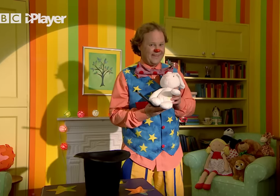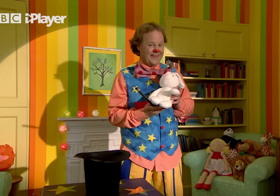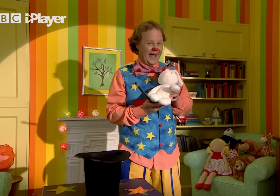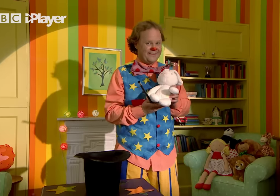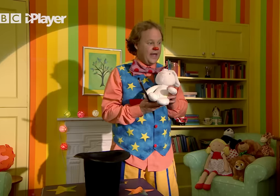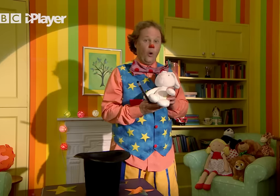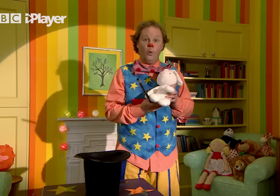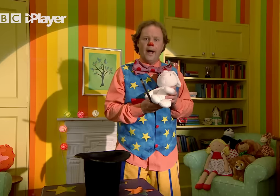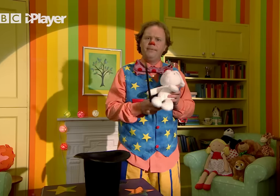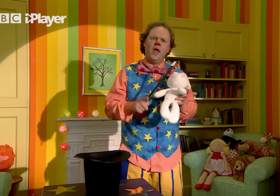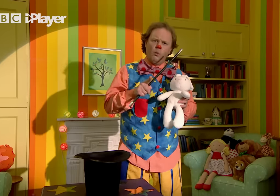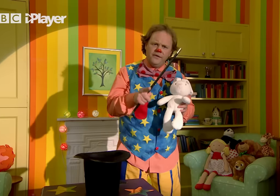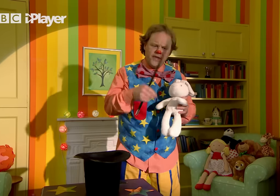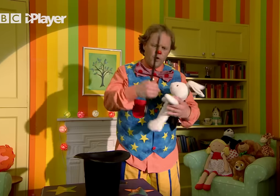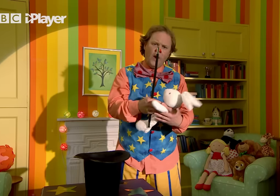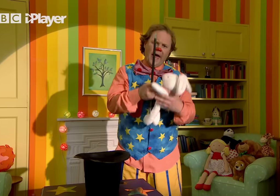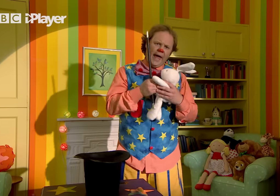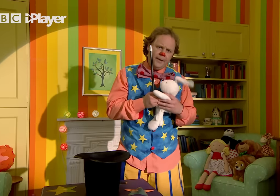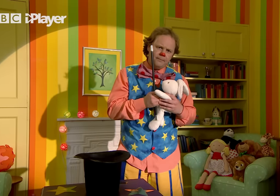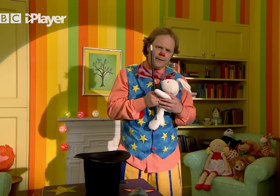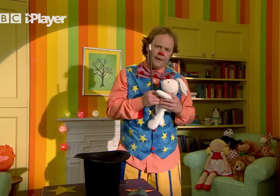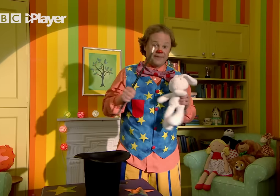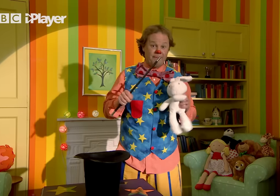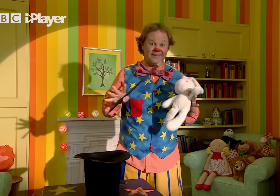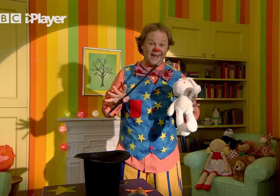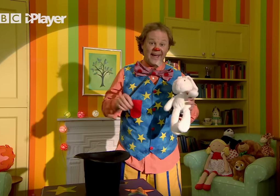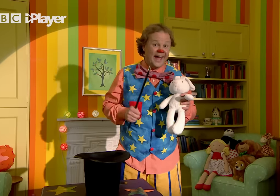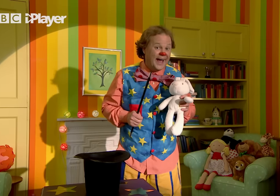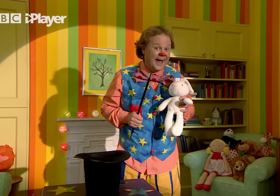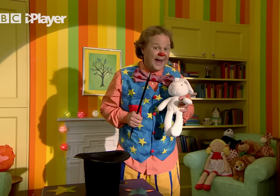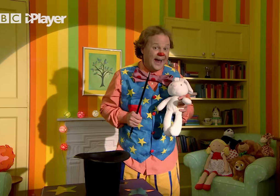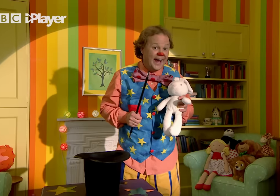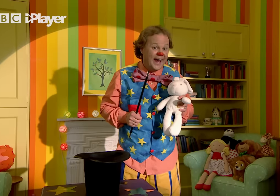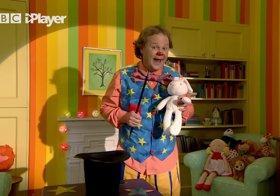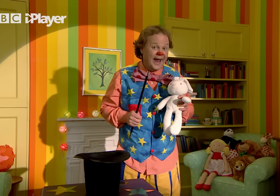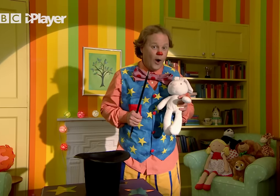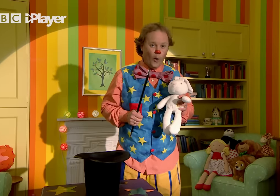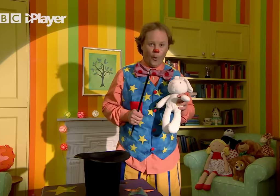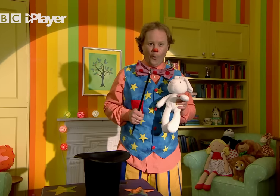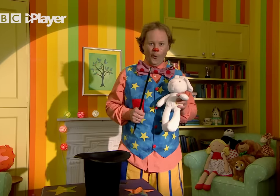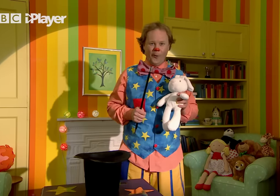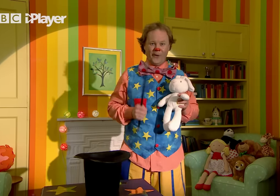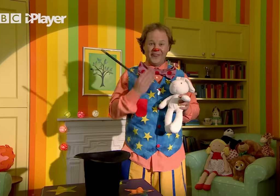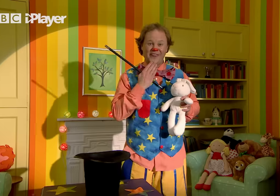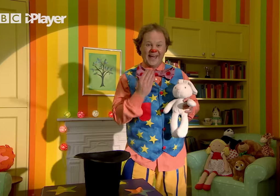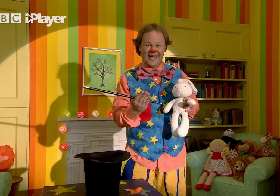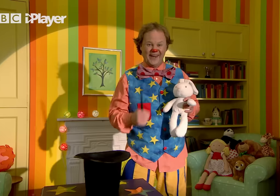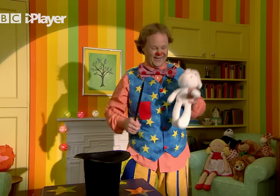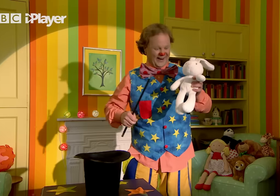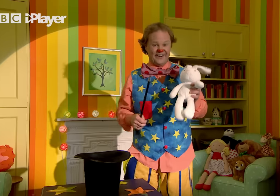than that. Oh, will you help me with the magic? Yes, please. Oh, thank you.